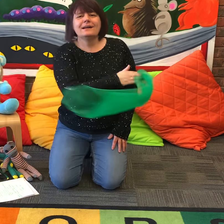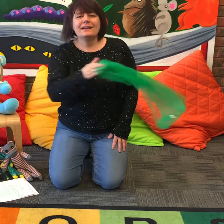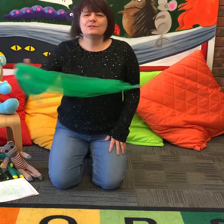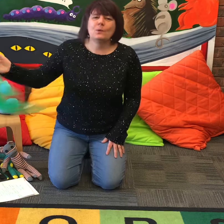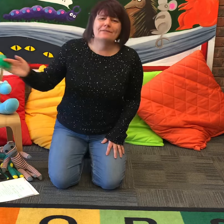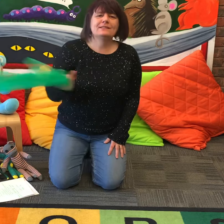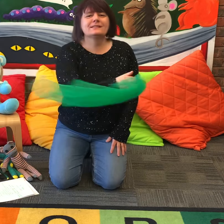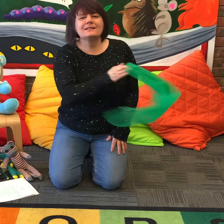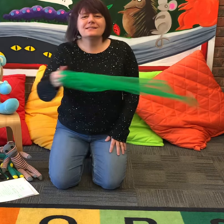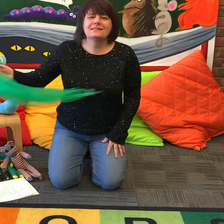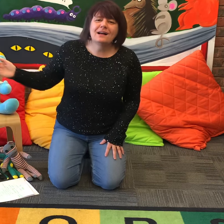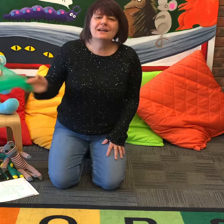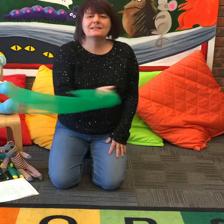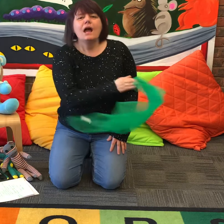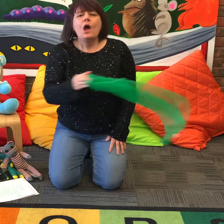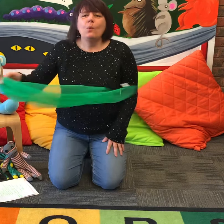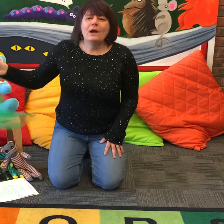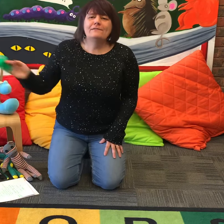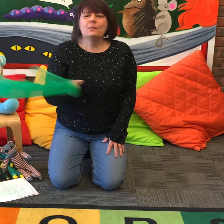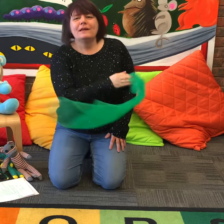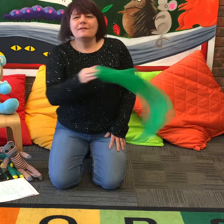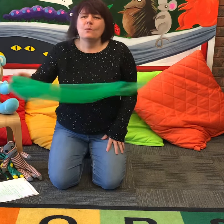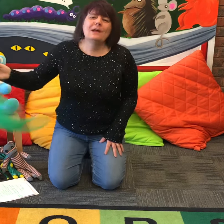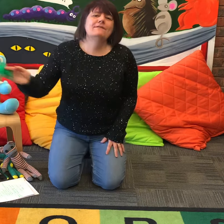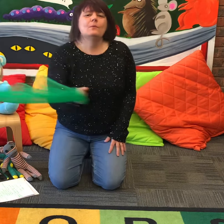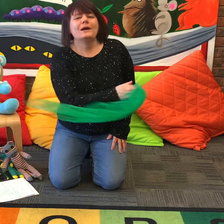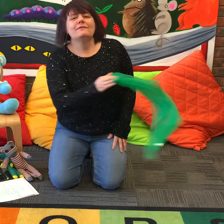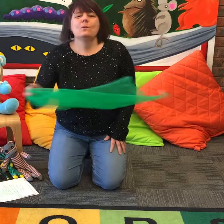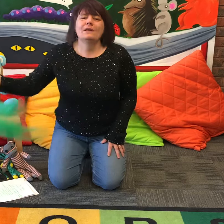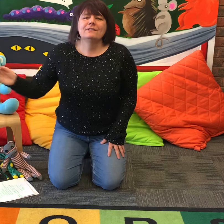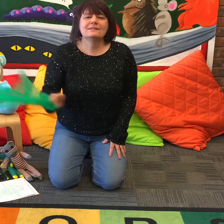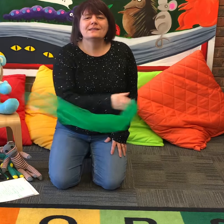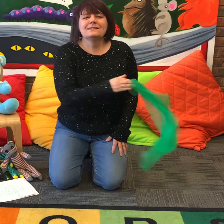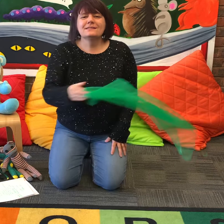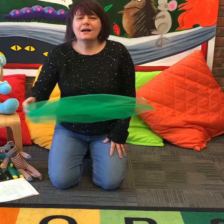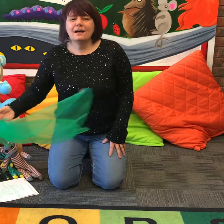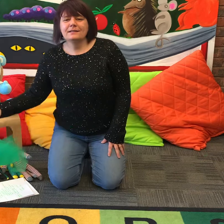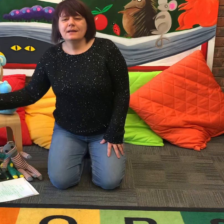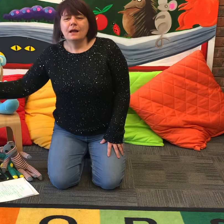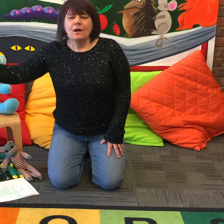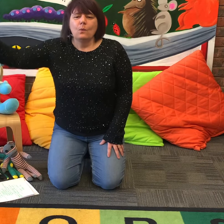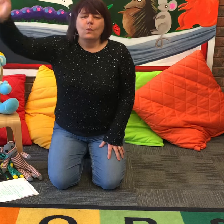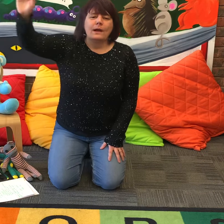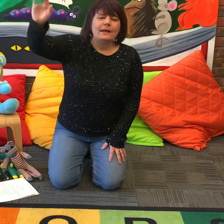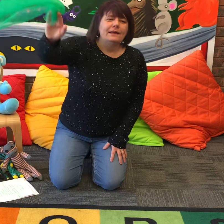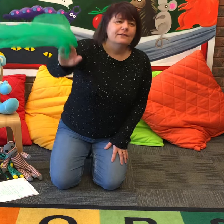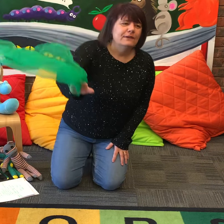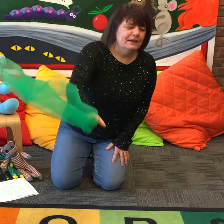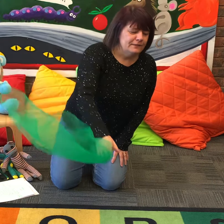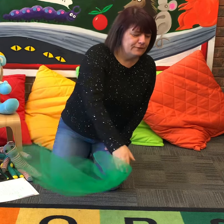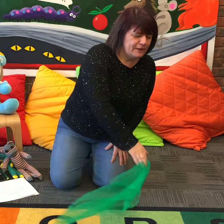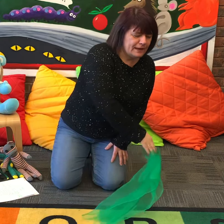side, wave it side to side. Wave it, wave it, wave it, wave it, wave it side to side. Wave it